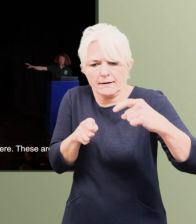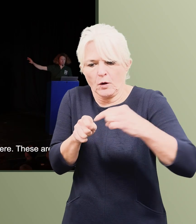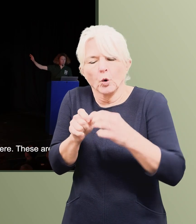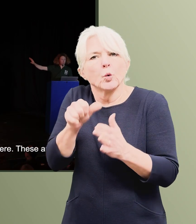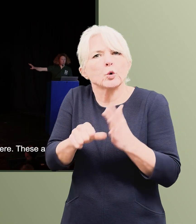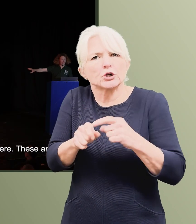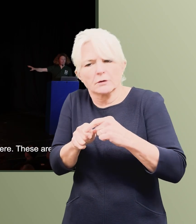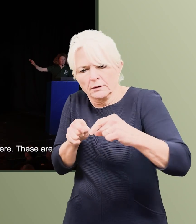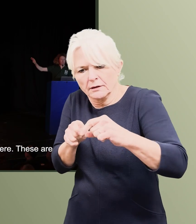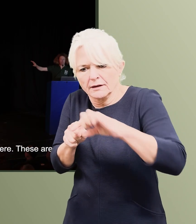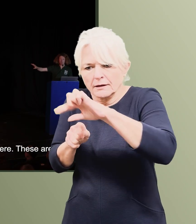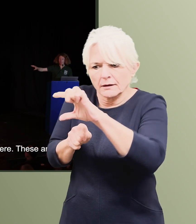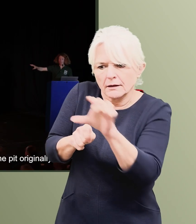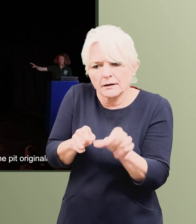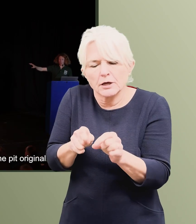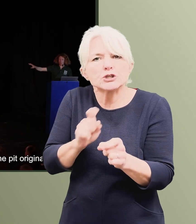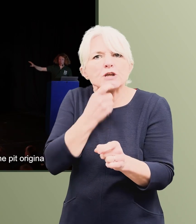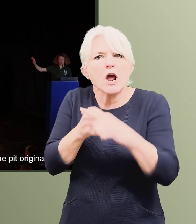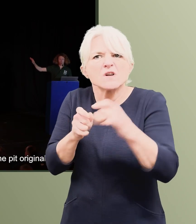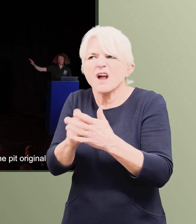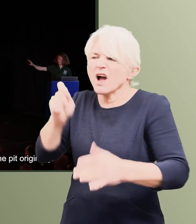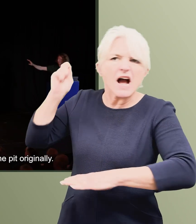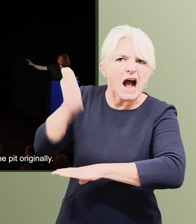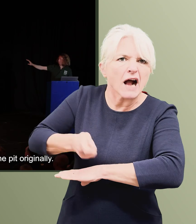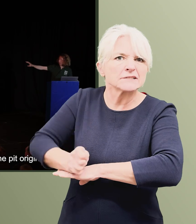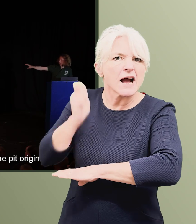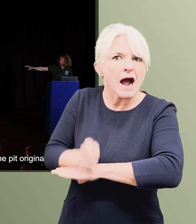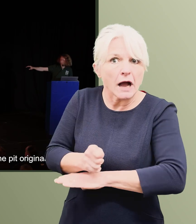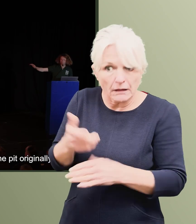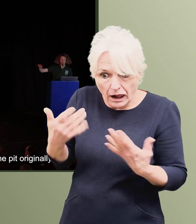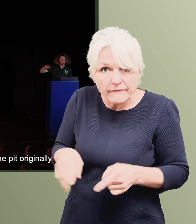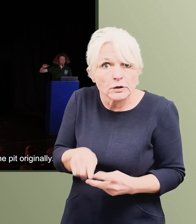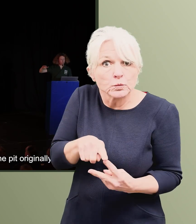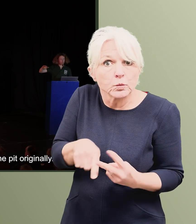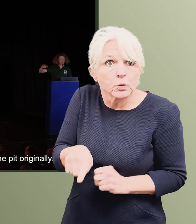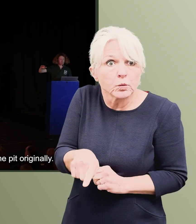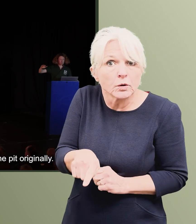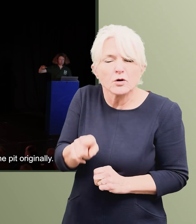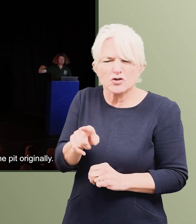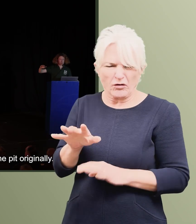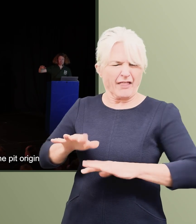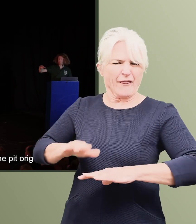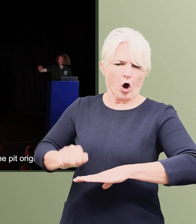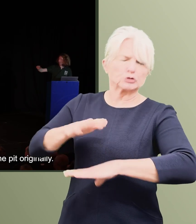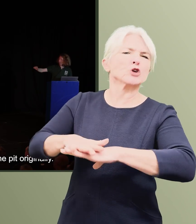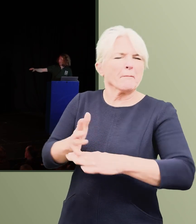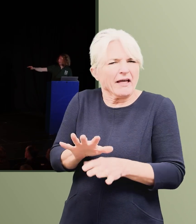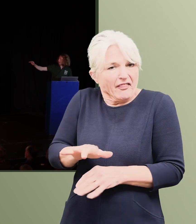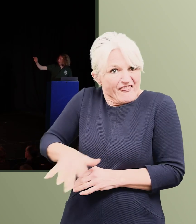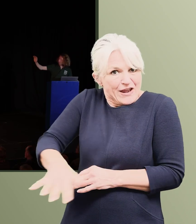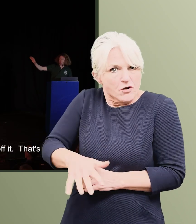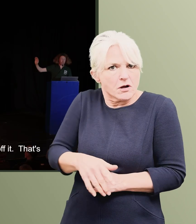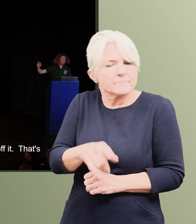here. These are 2 stone axes that have been left in the tops of those pits, although not the top of the pit